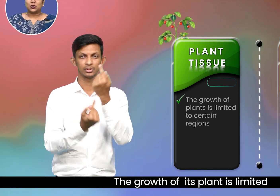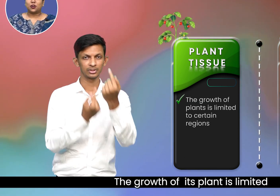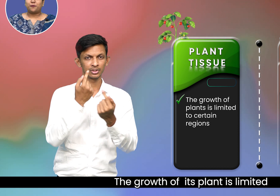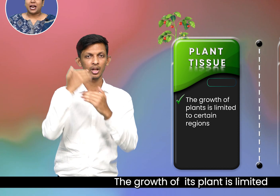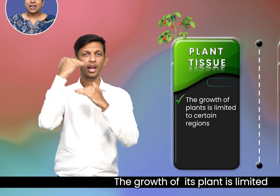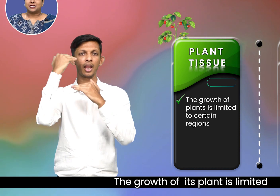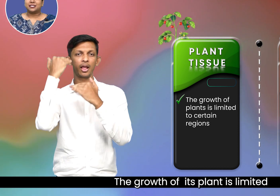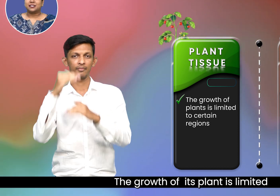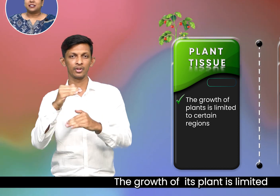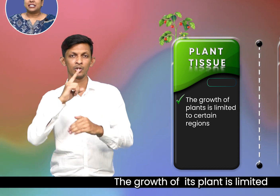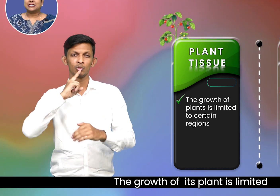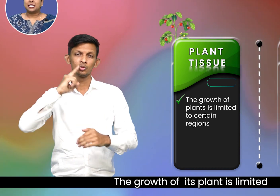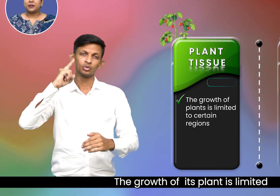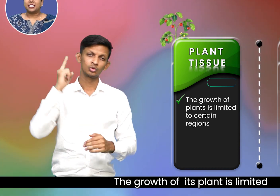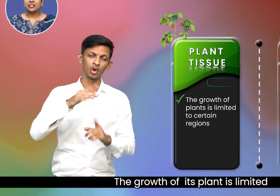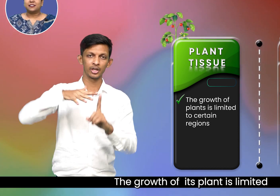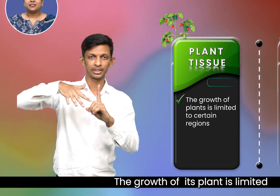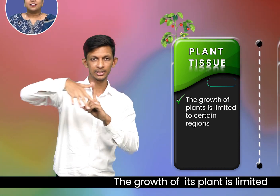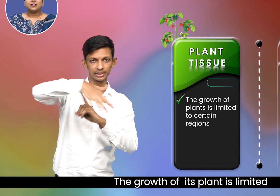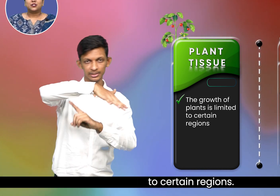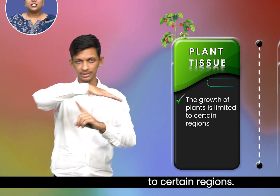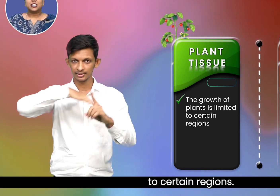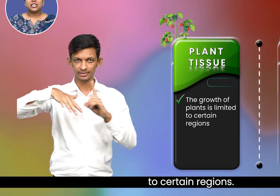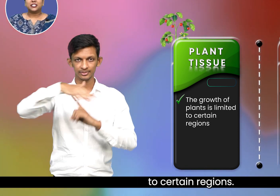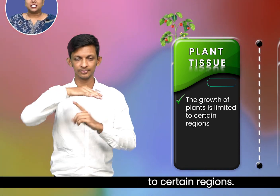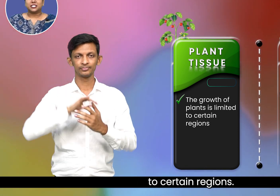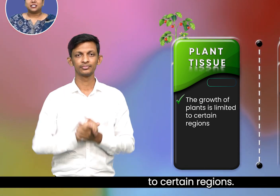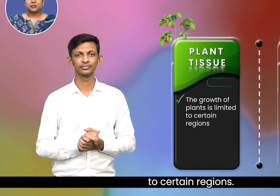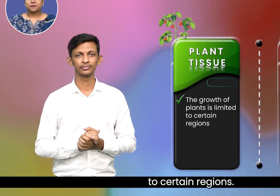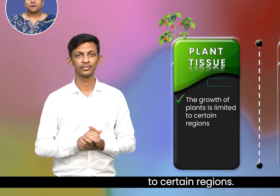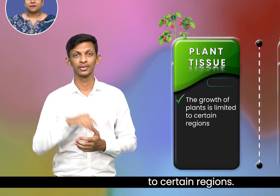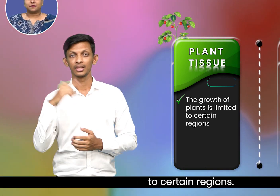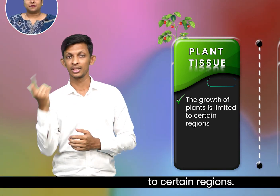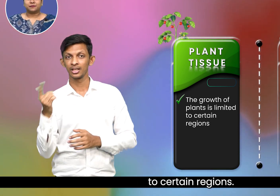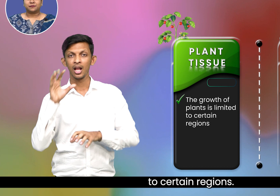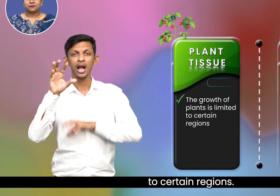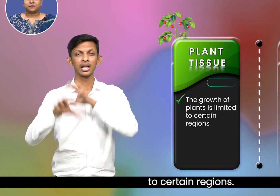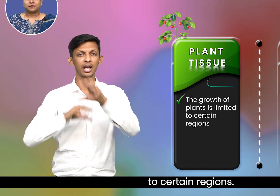The growth of plants is limited to certain regions.